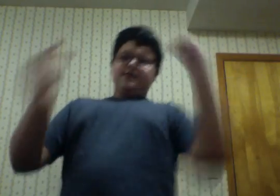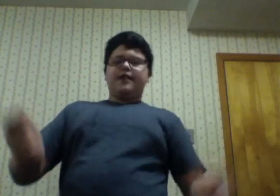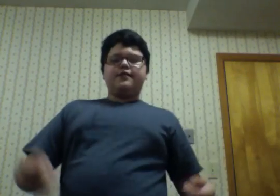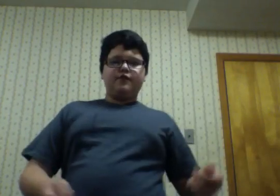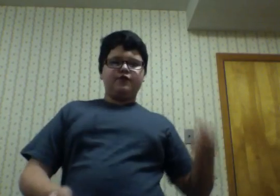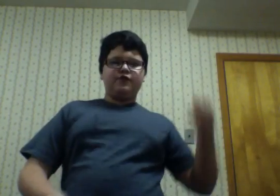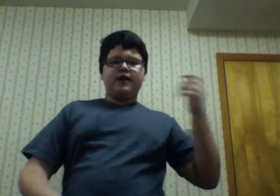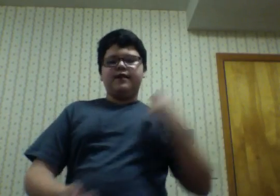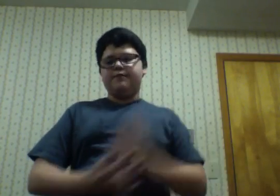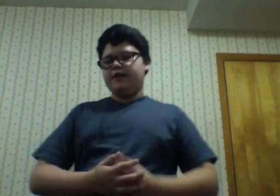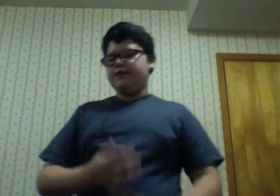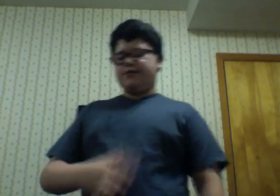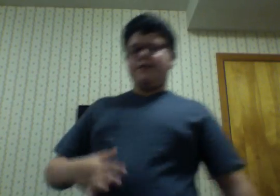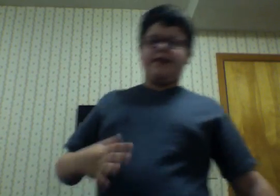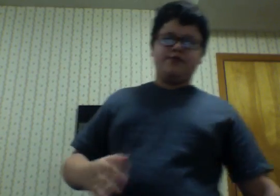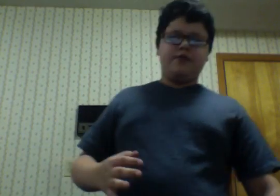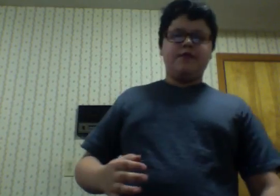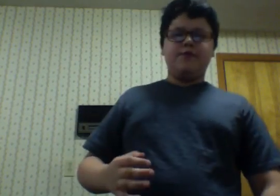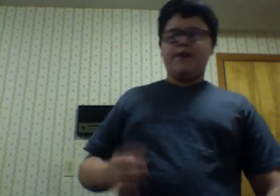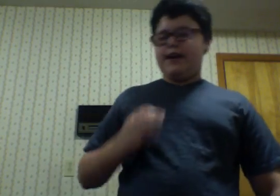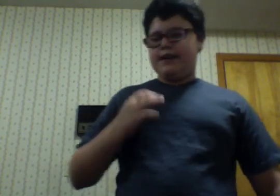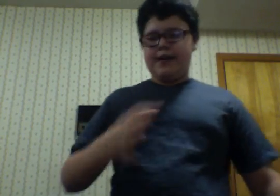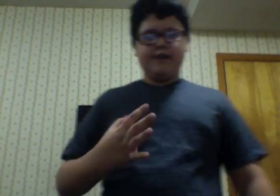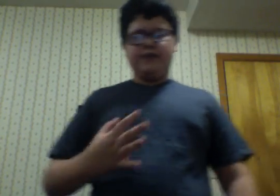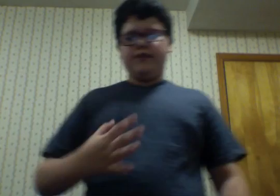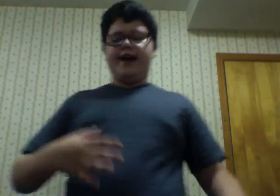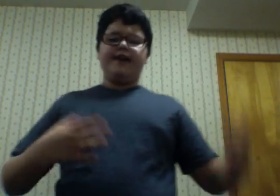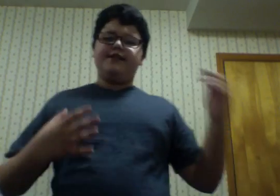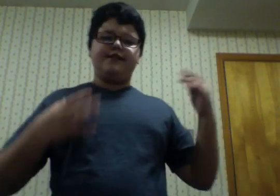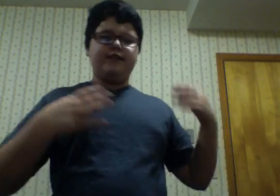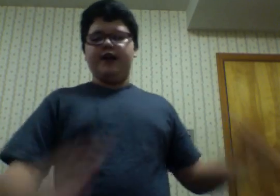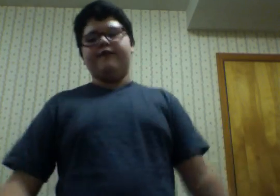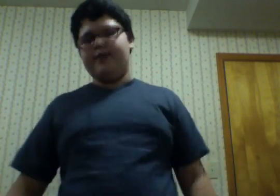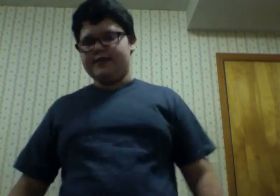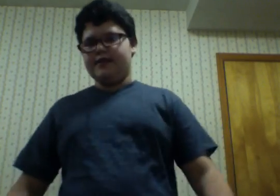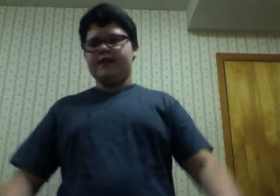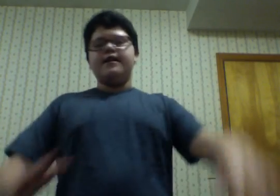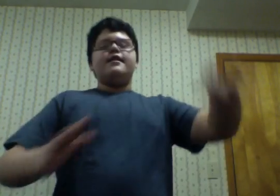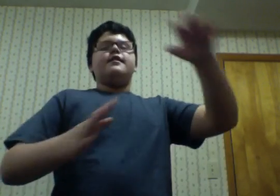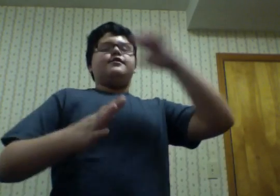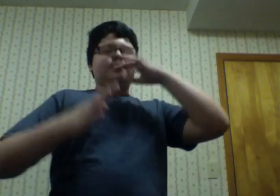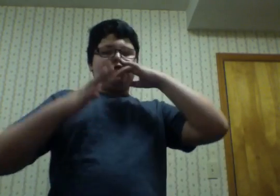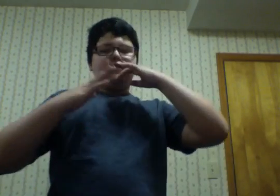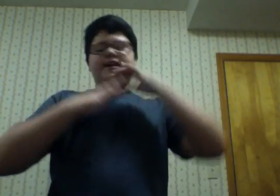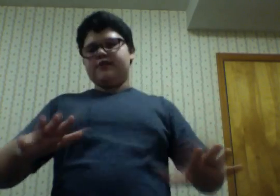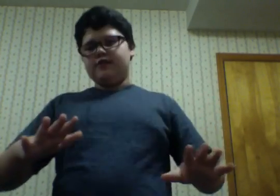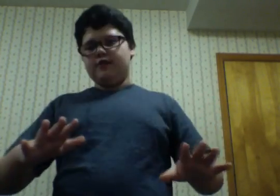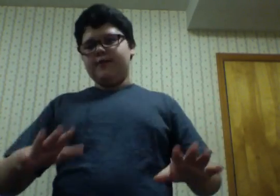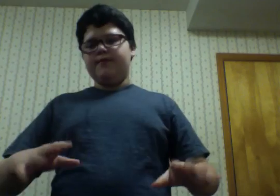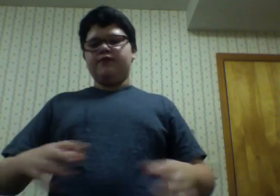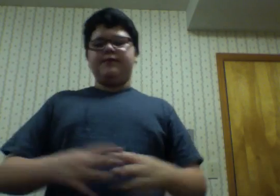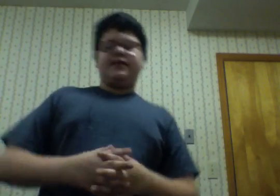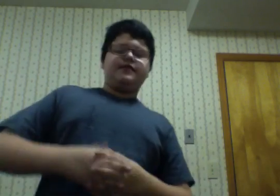sad news, I am not going to do my intro anymore. I cancel it. I just don't know how to fix it. So cancel the remixes